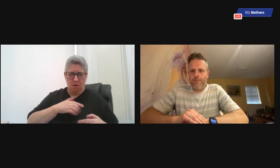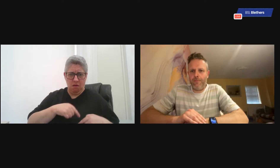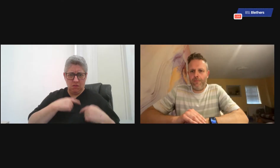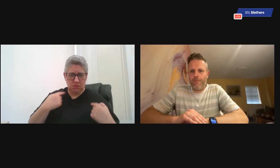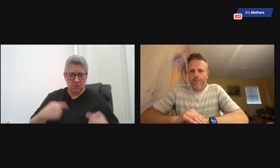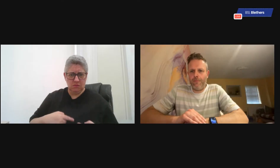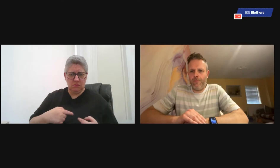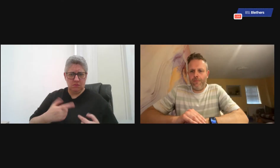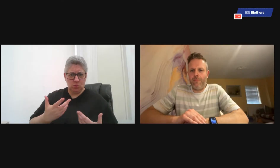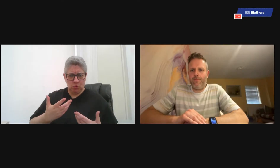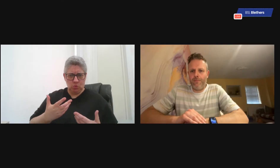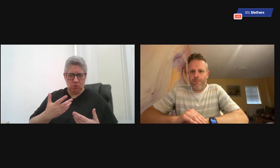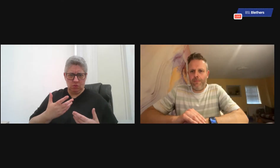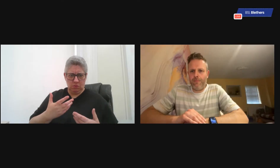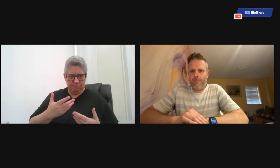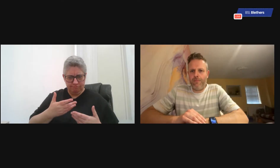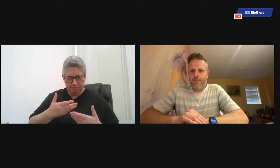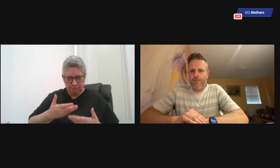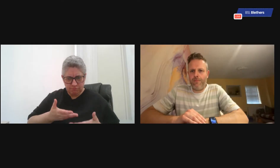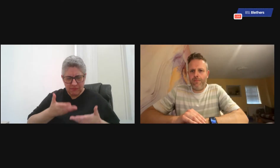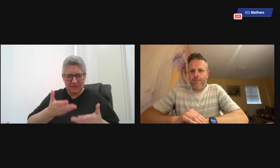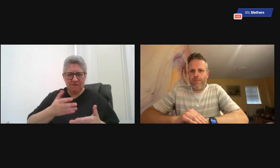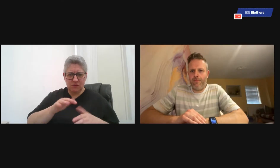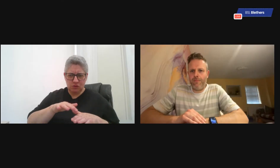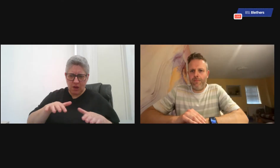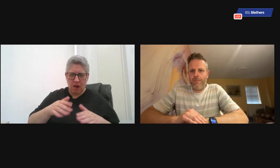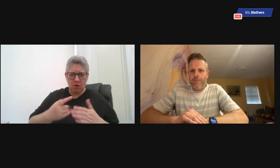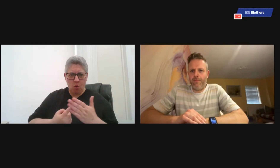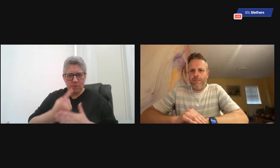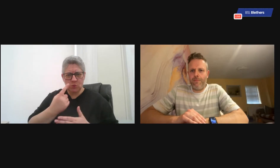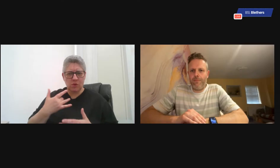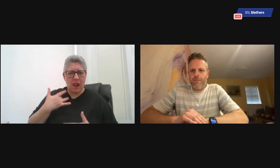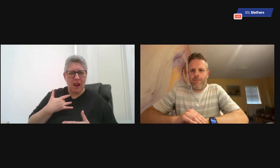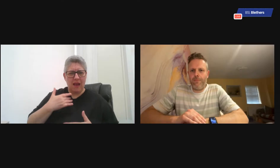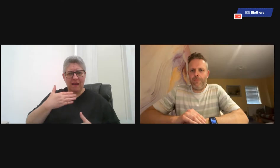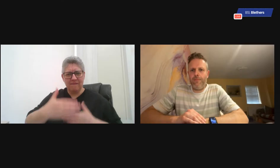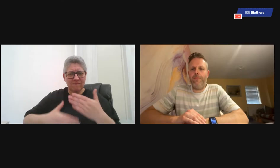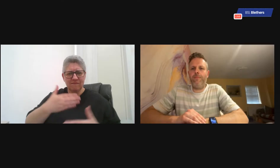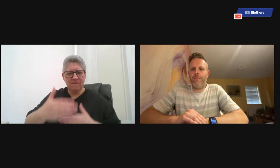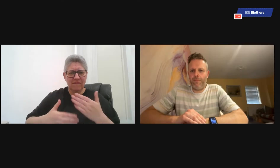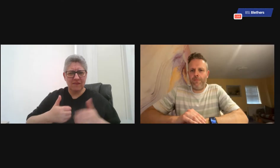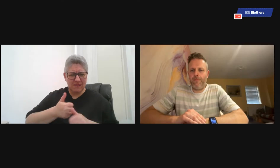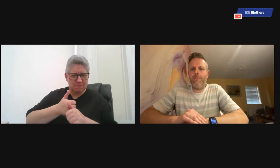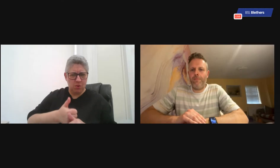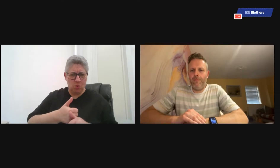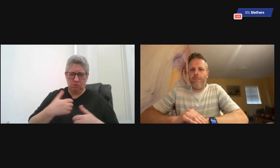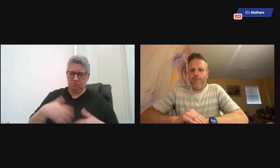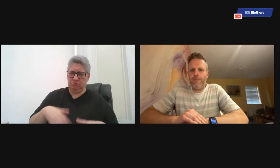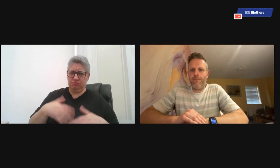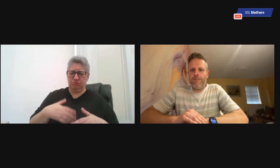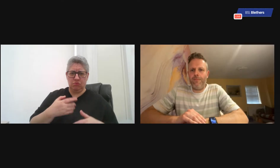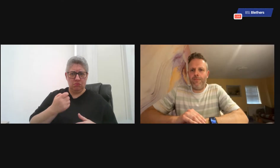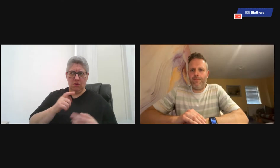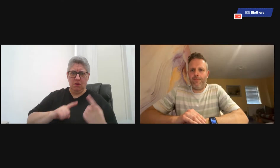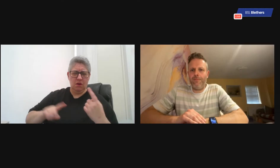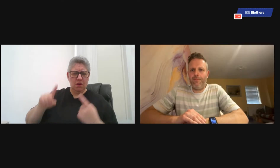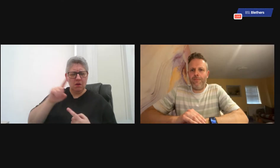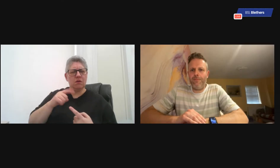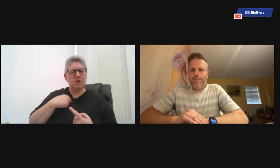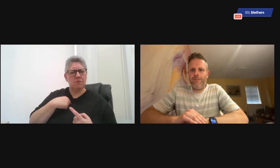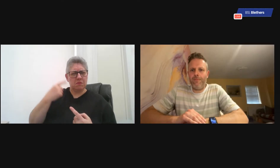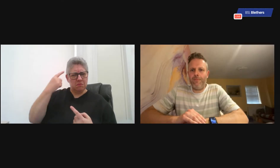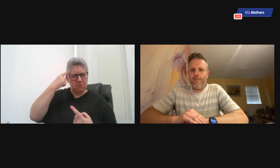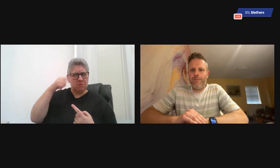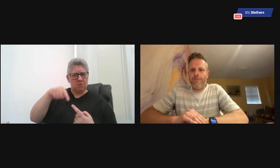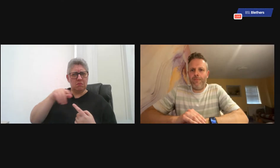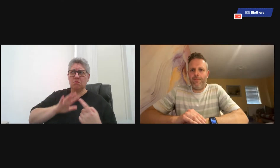I mean, it's an amazing thing that you're doing, to give up your time to give that input. You must have an enormous heart to kind of support a